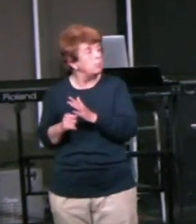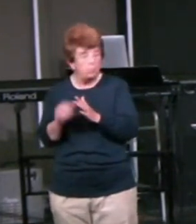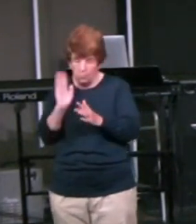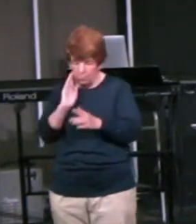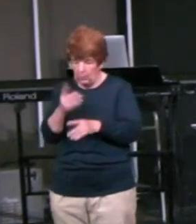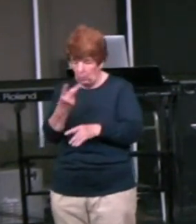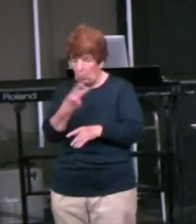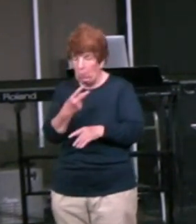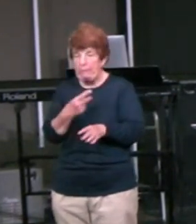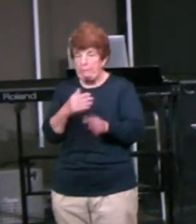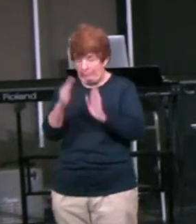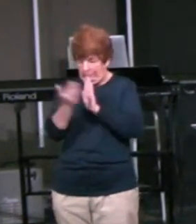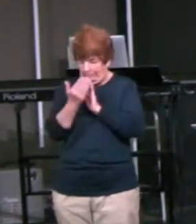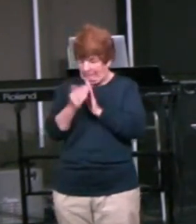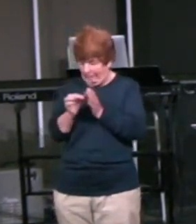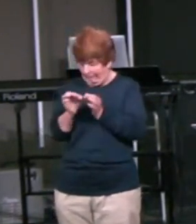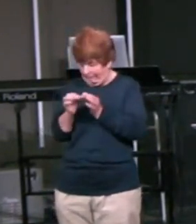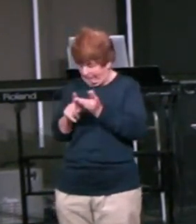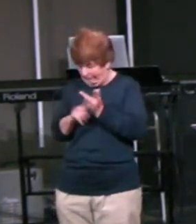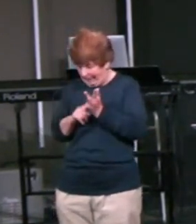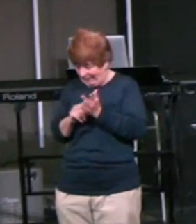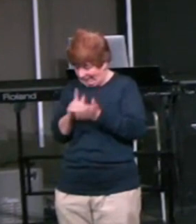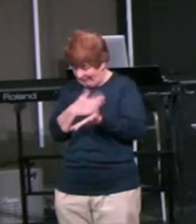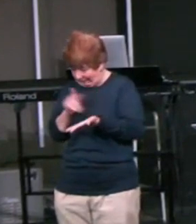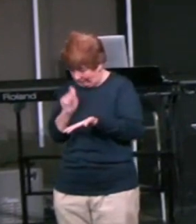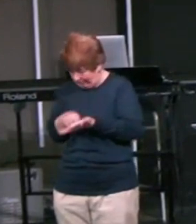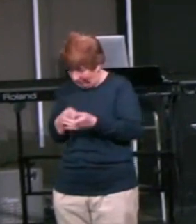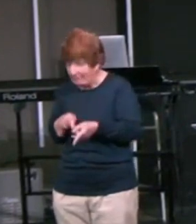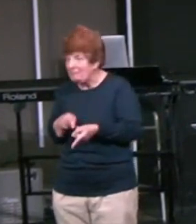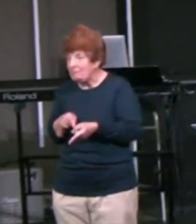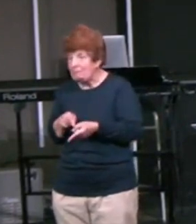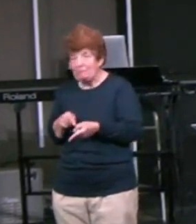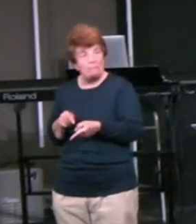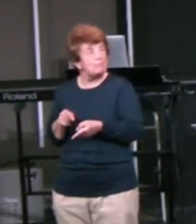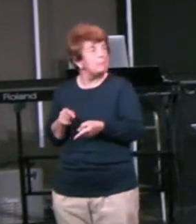we would be faced with a bill that had to be paid.